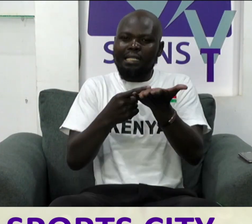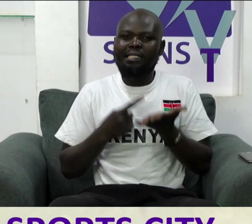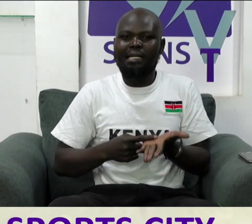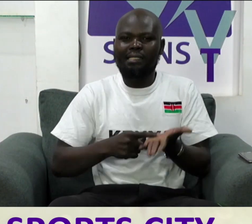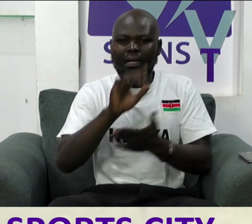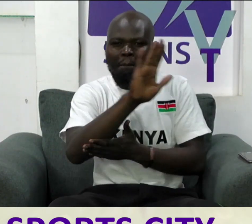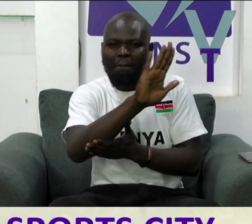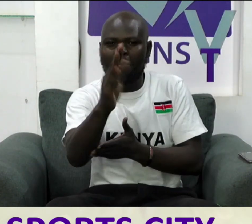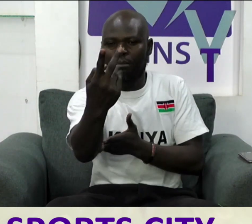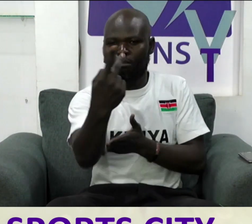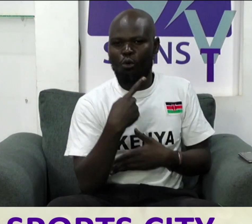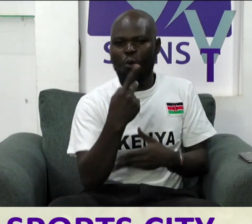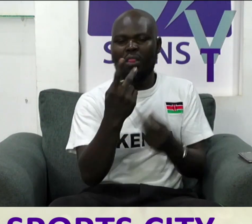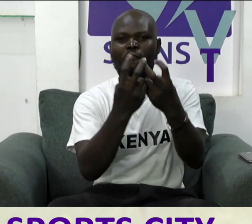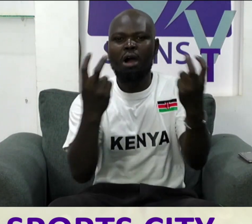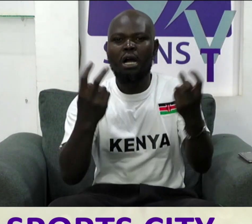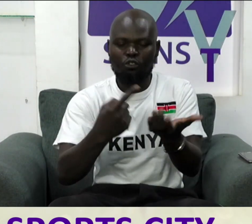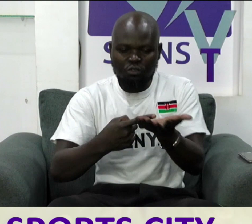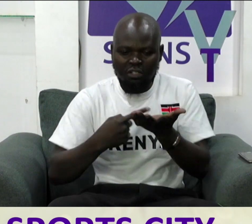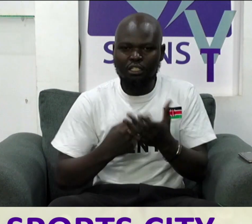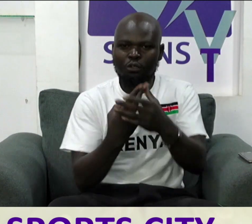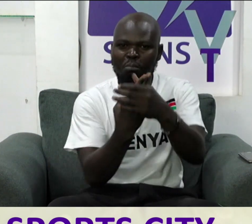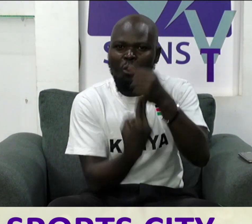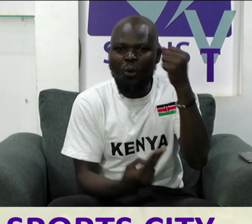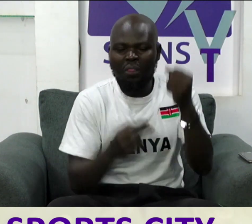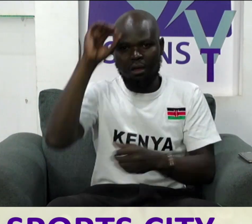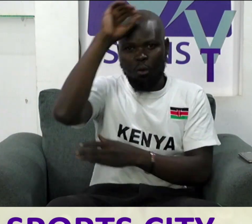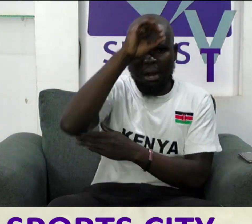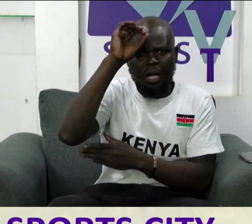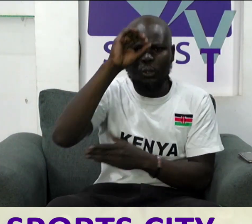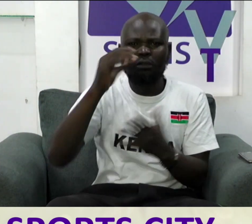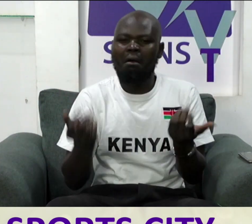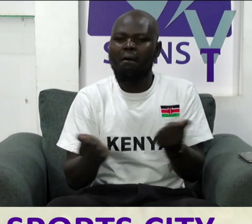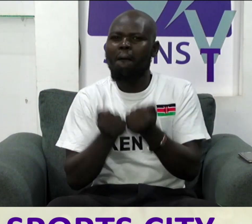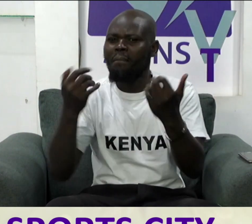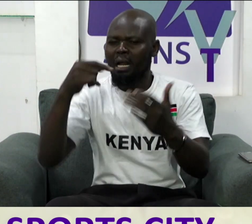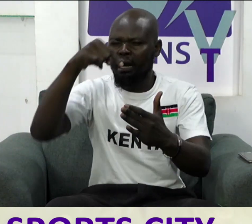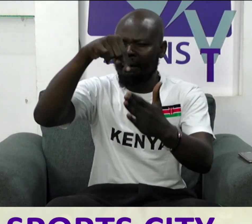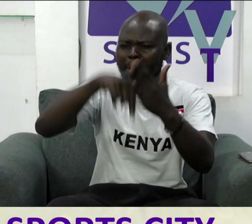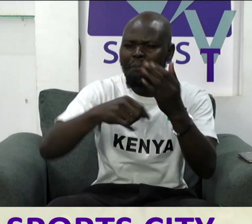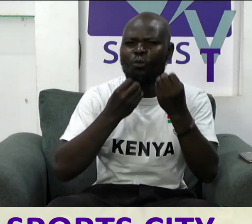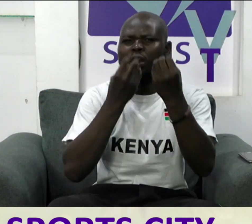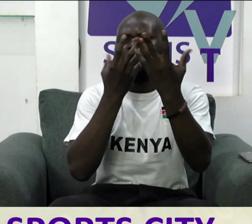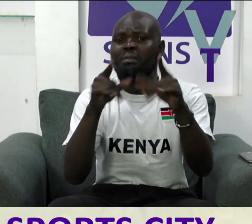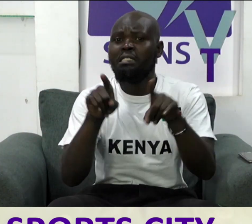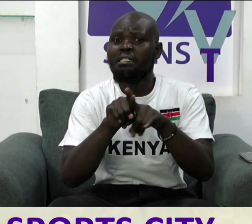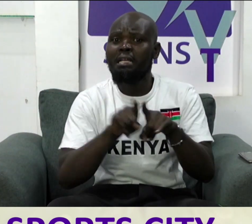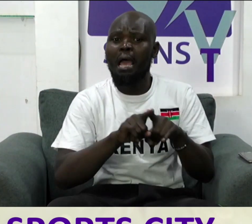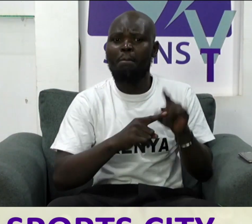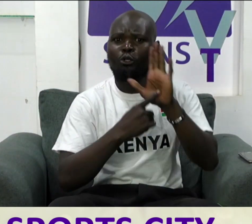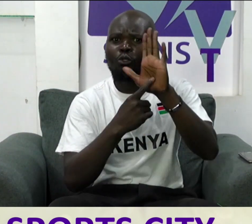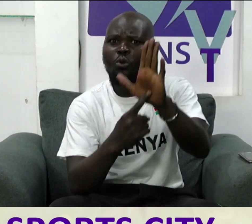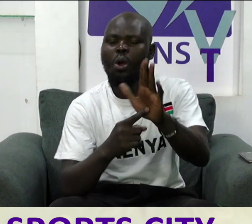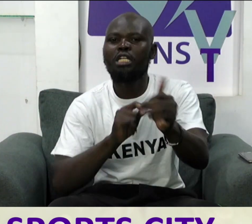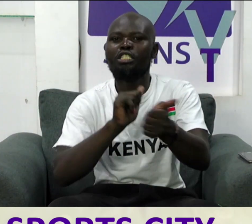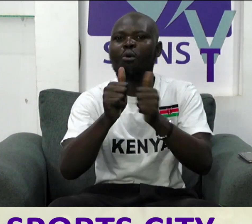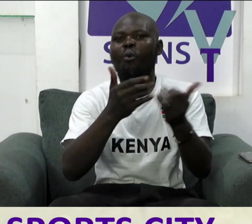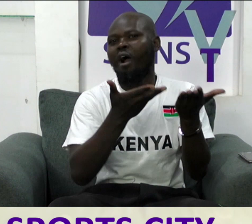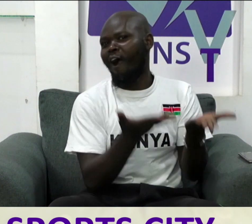alone, and I'll be having a conversation, or I'll be interacting with you, my viewers, and also